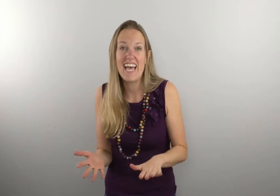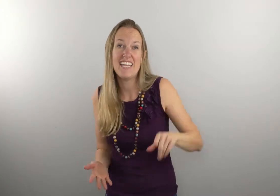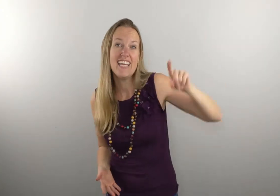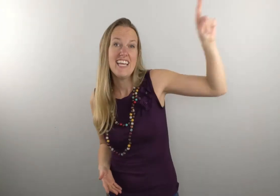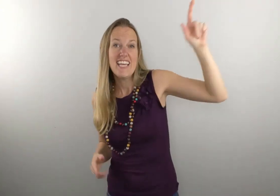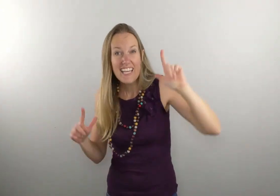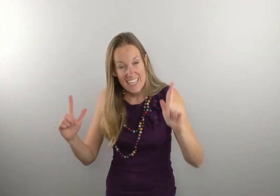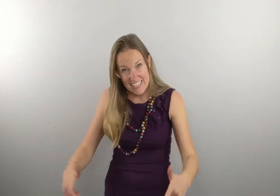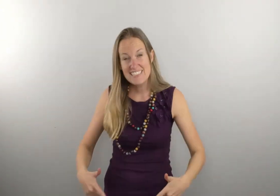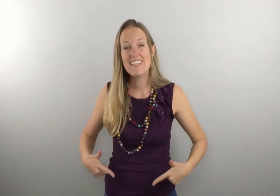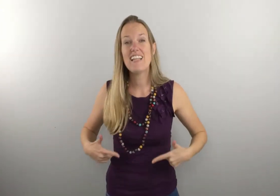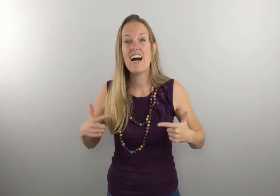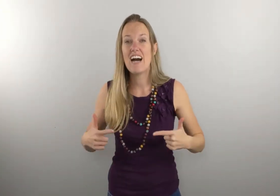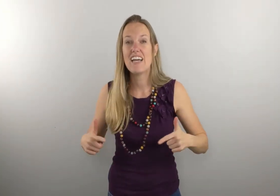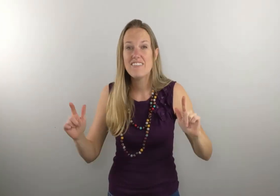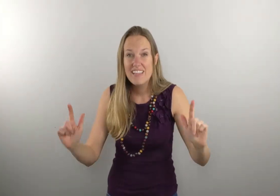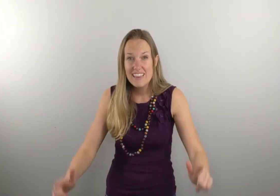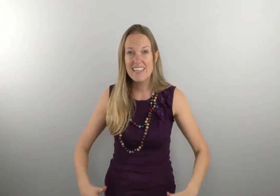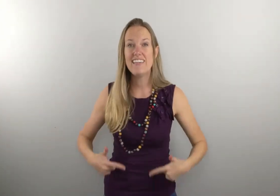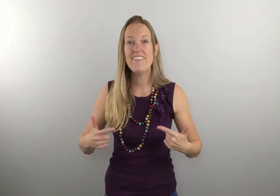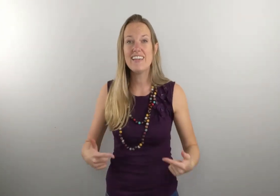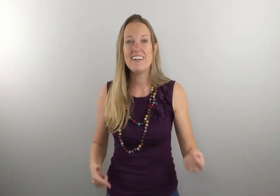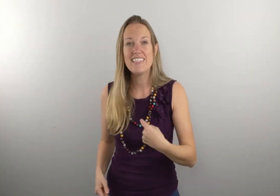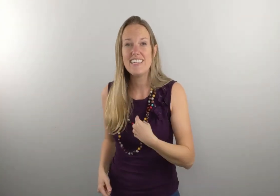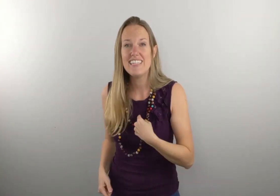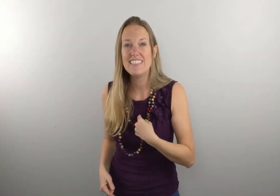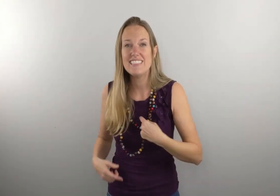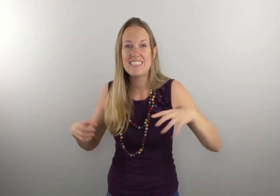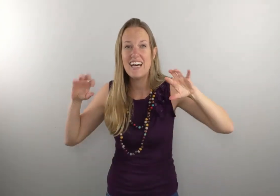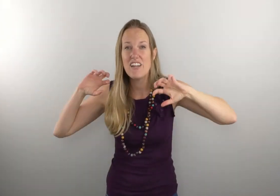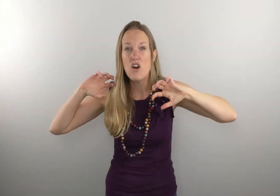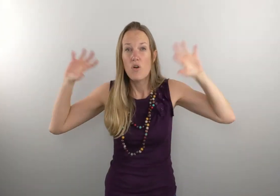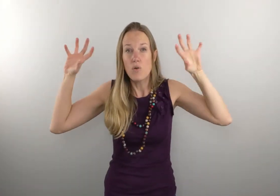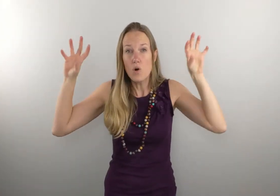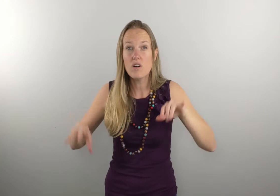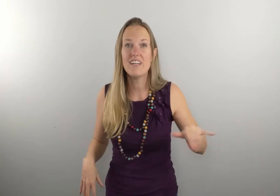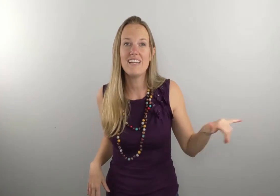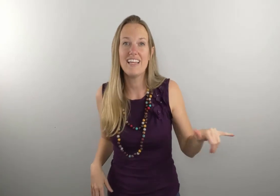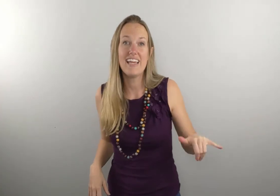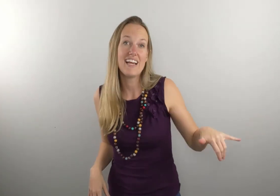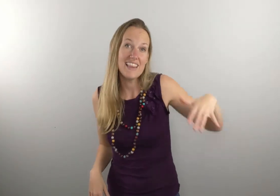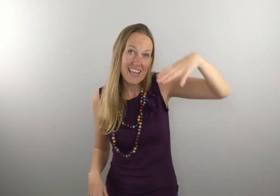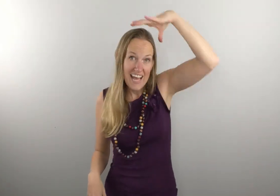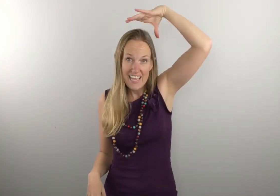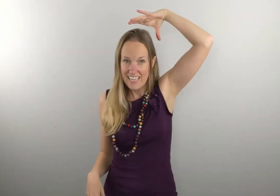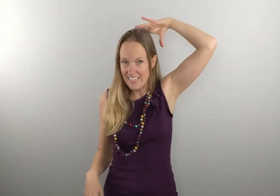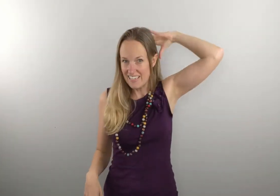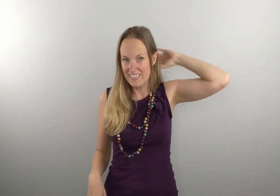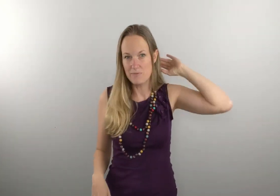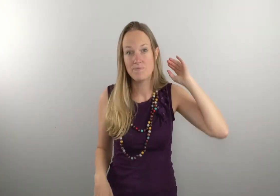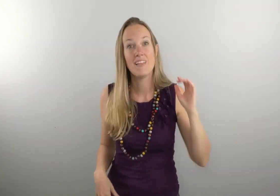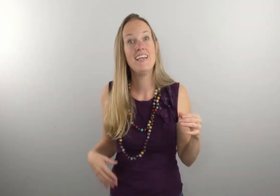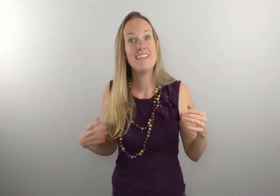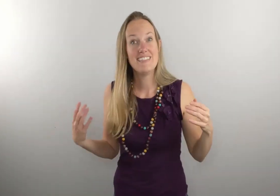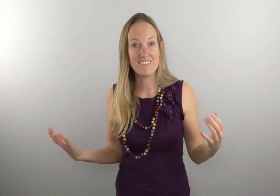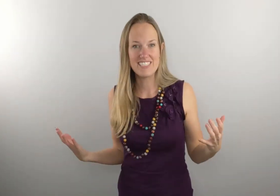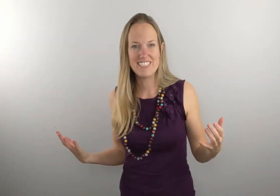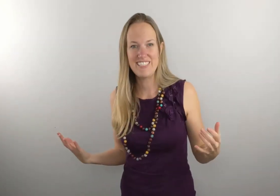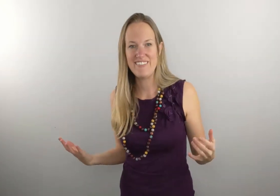dead. He's alive, living on the inside, roaring like a lion. Now verse 2,